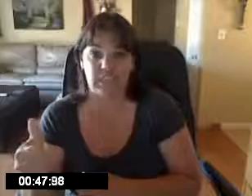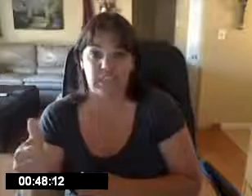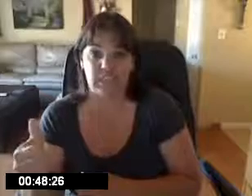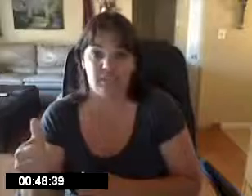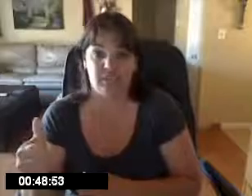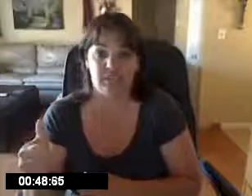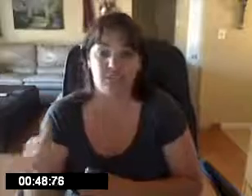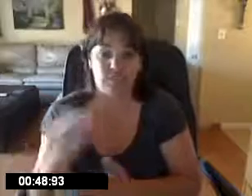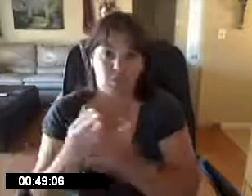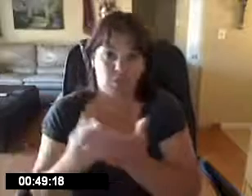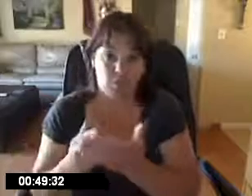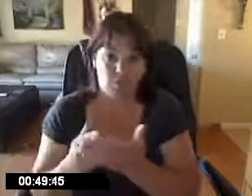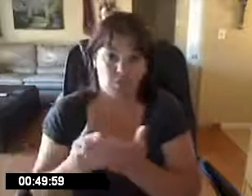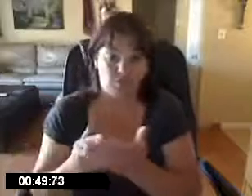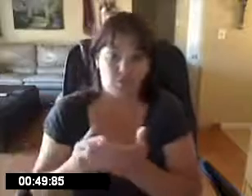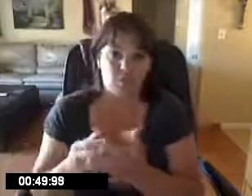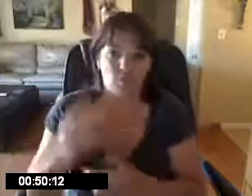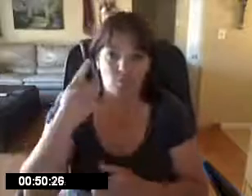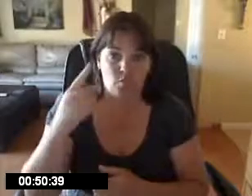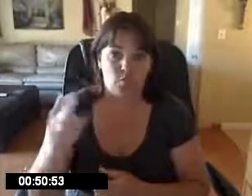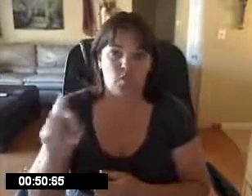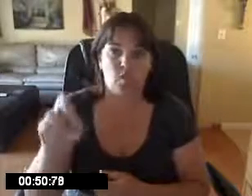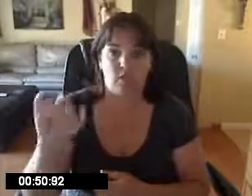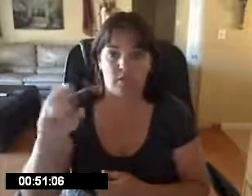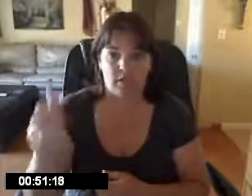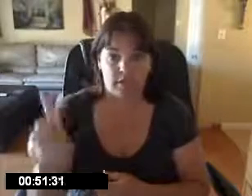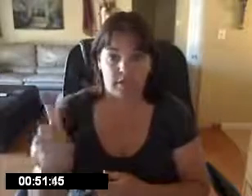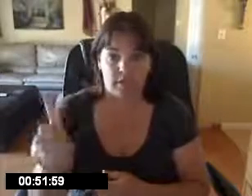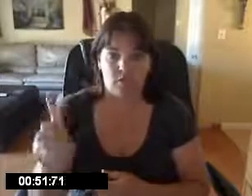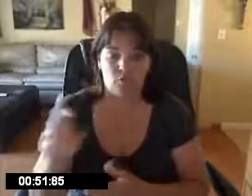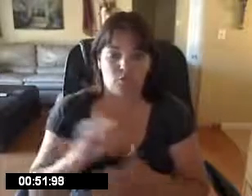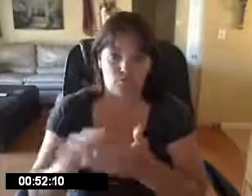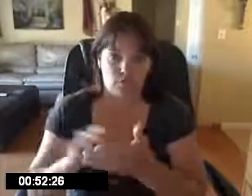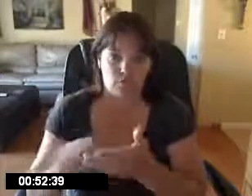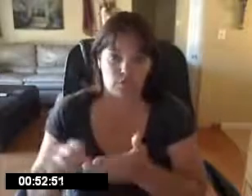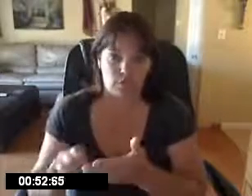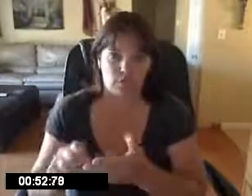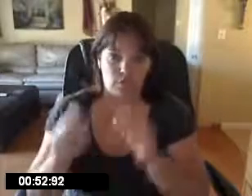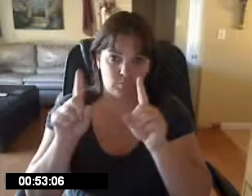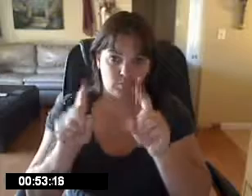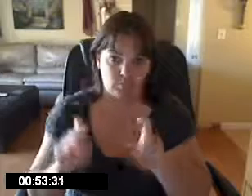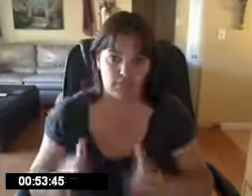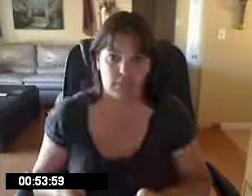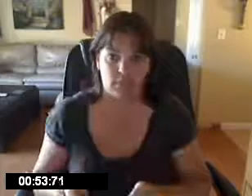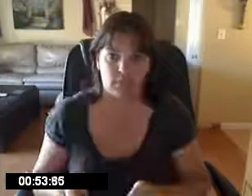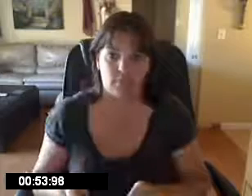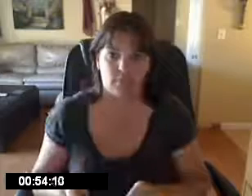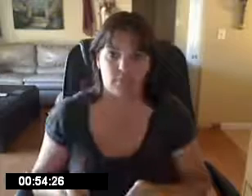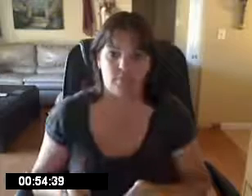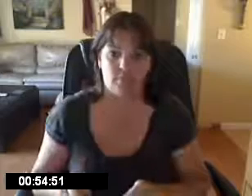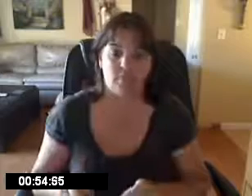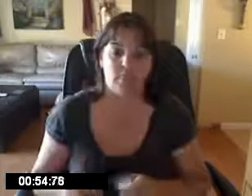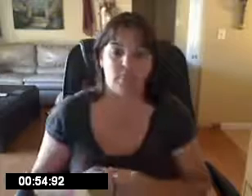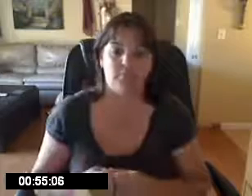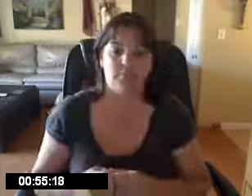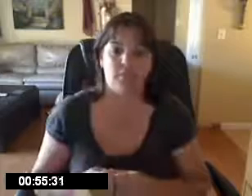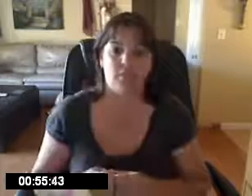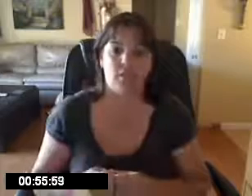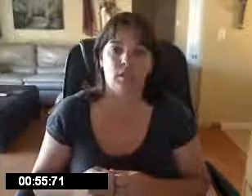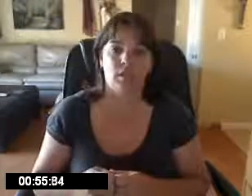on RID's written exam that you're going to be tested on. Okay, so task number 8 says